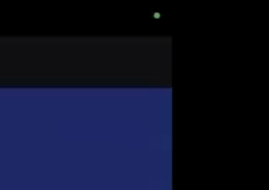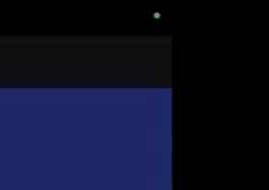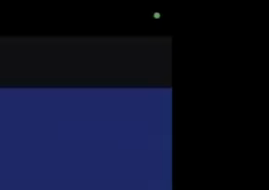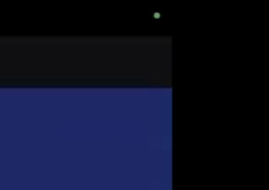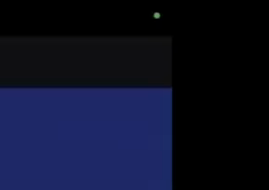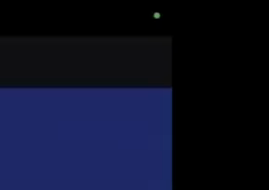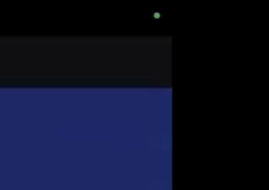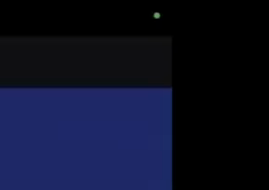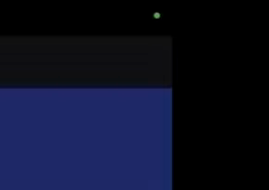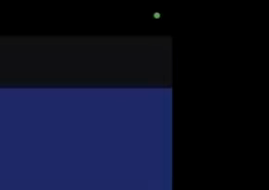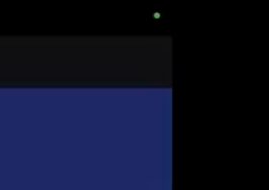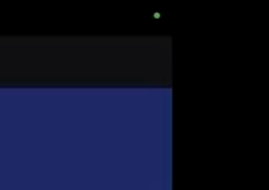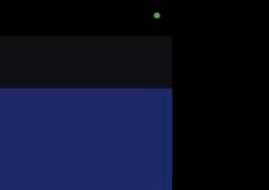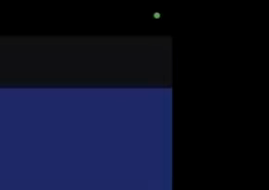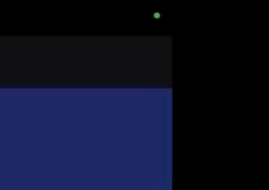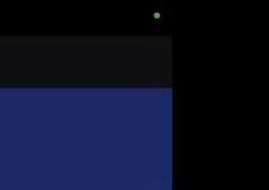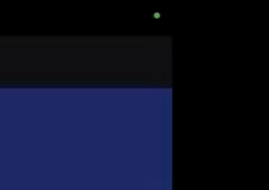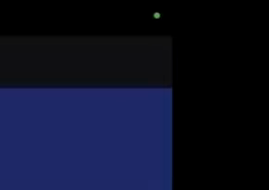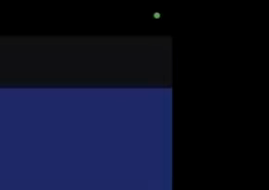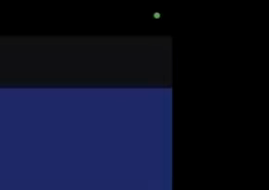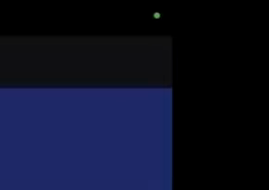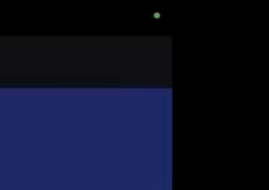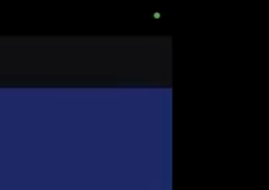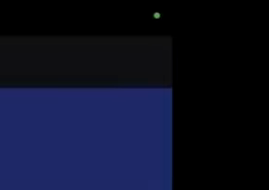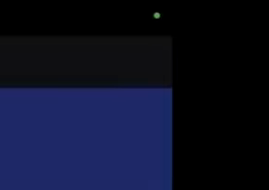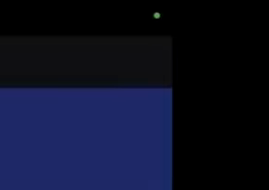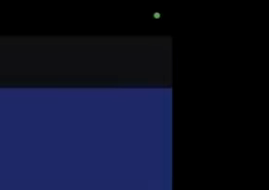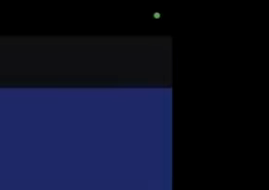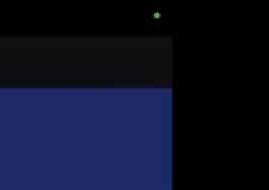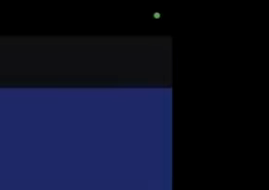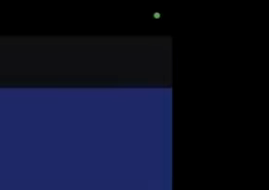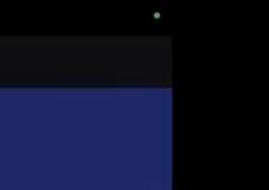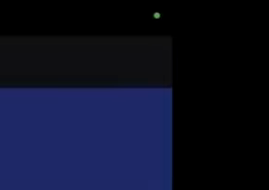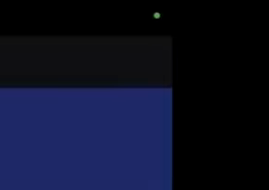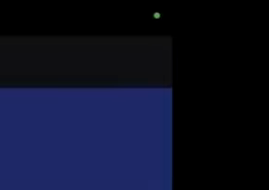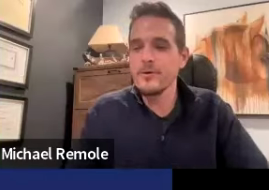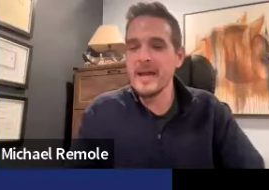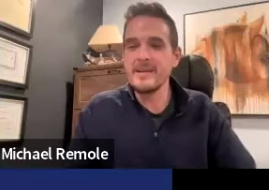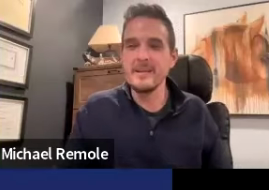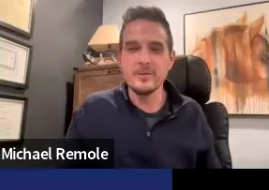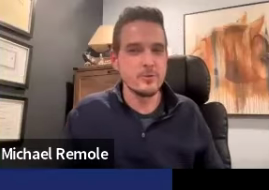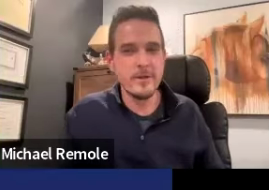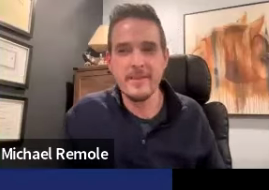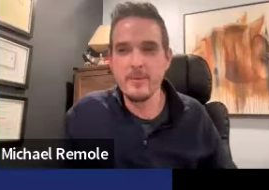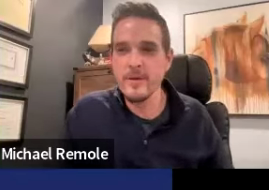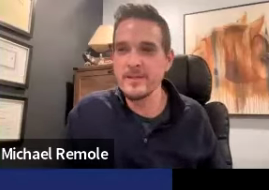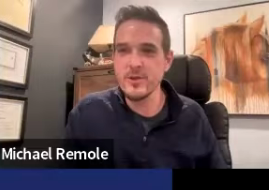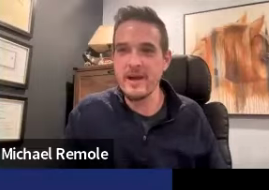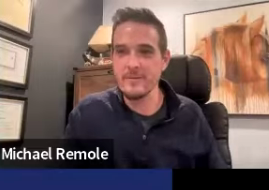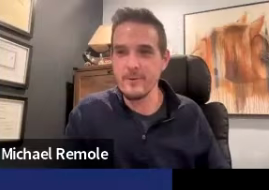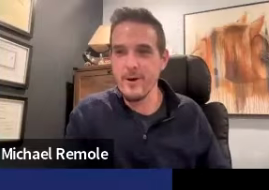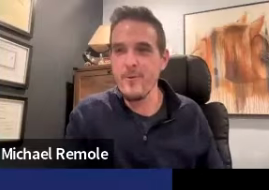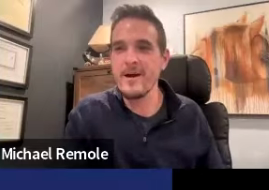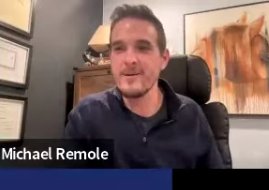quickly that the electronic babysitter, a phone or an iPad, soothes the child. So, and Julie, I think